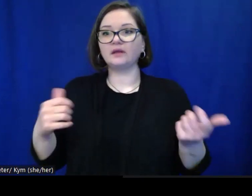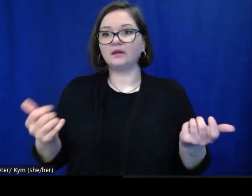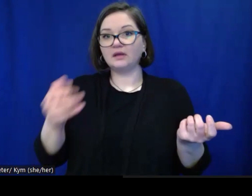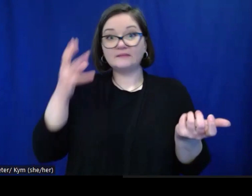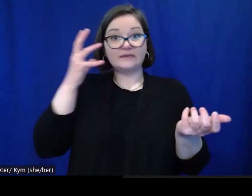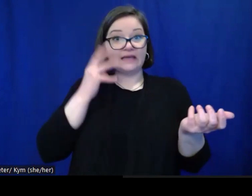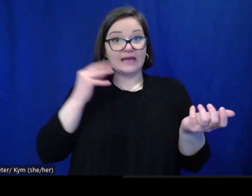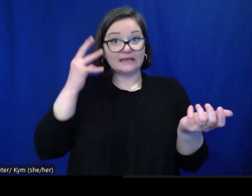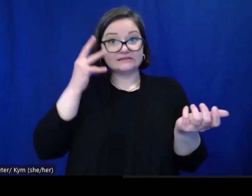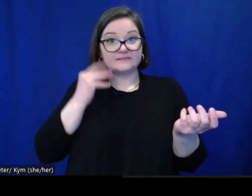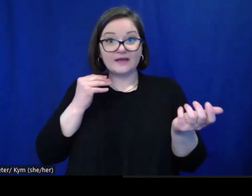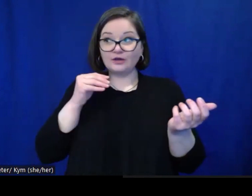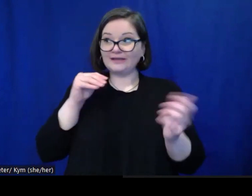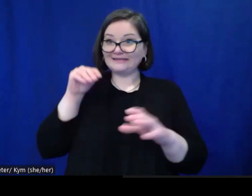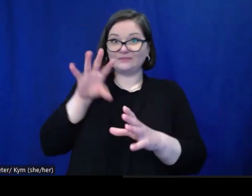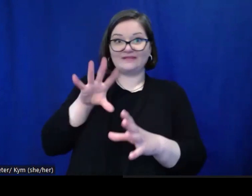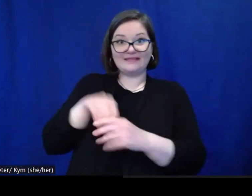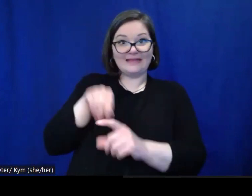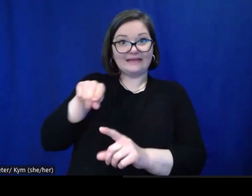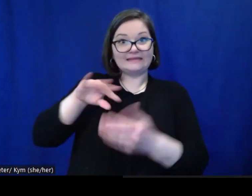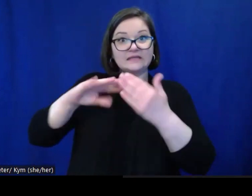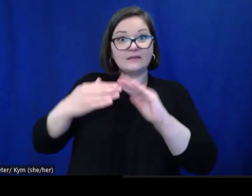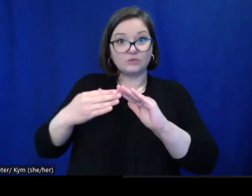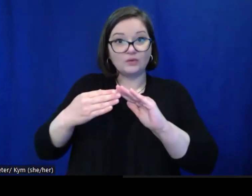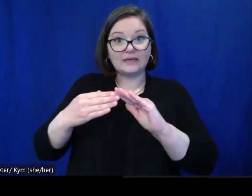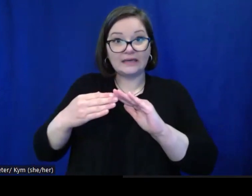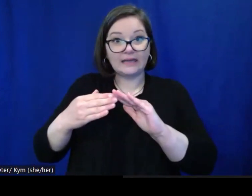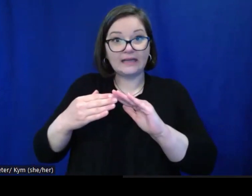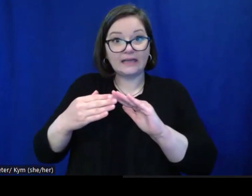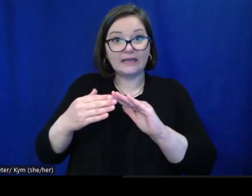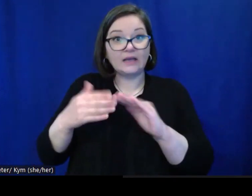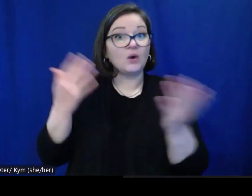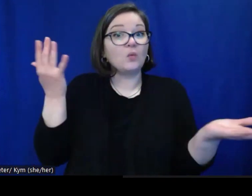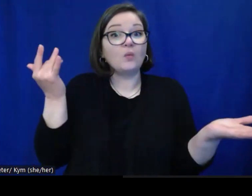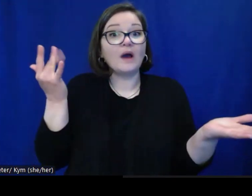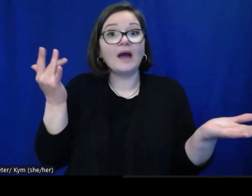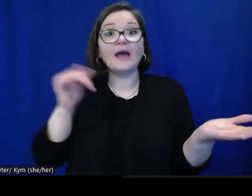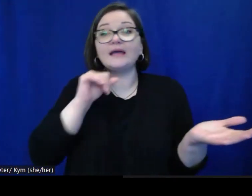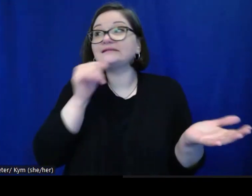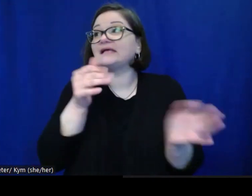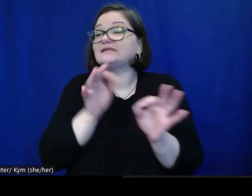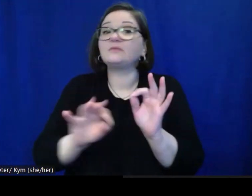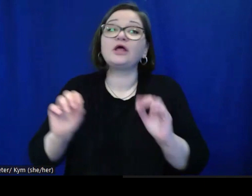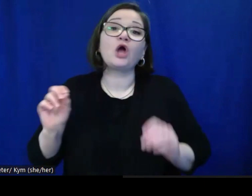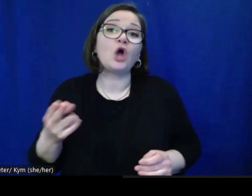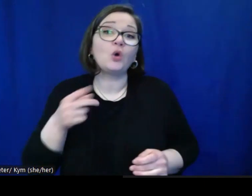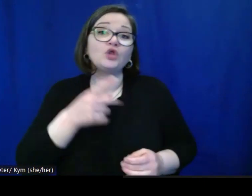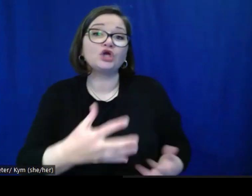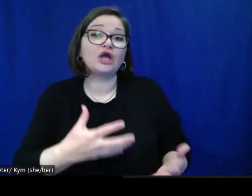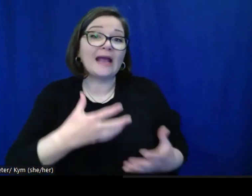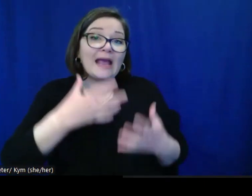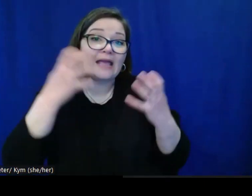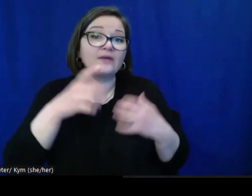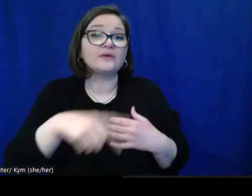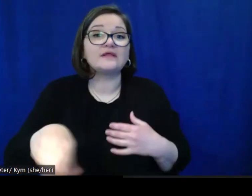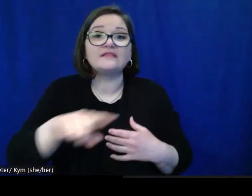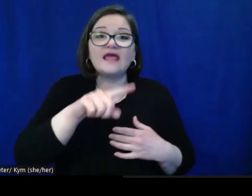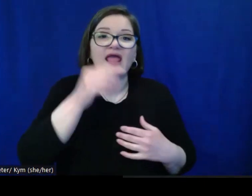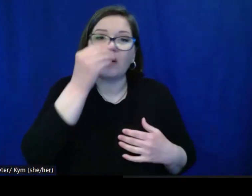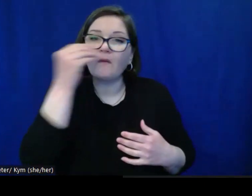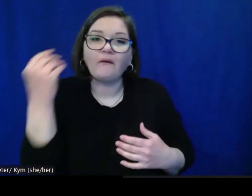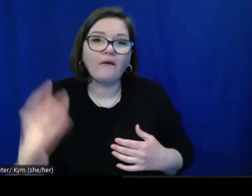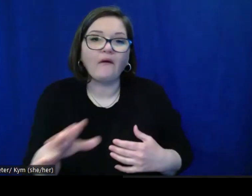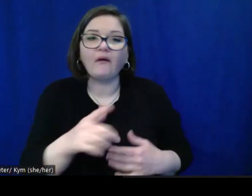experienced within this community of people, because it's not just, oh, they're angry, oh, they don't care, they're lazy,